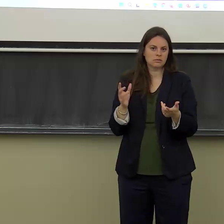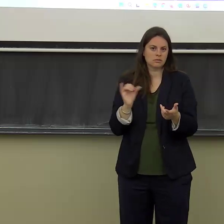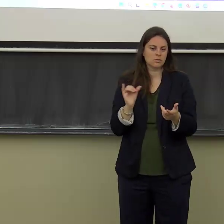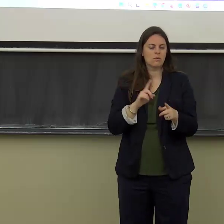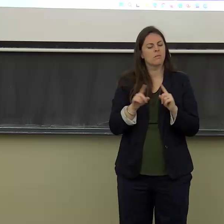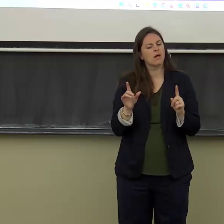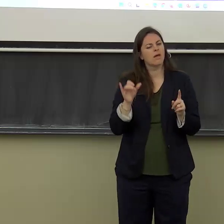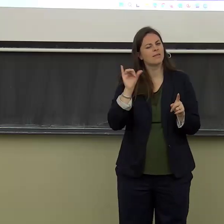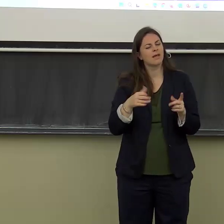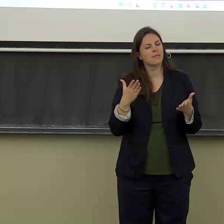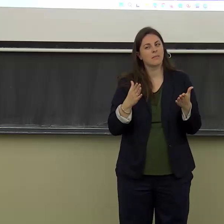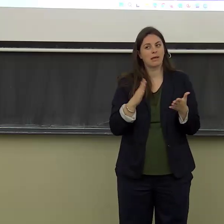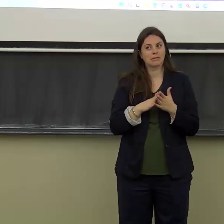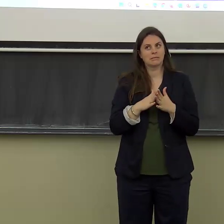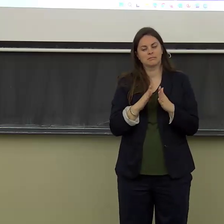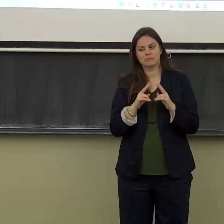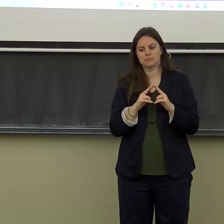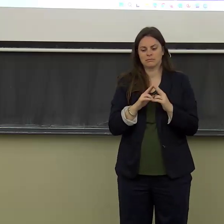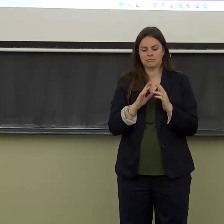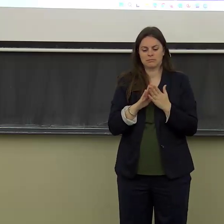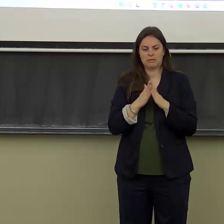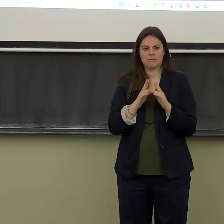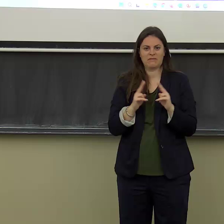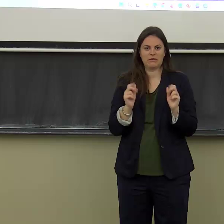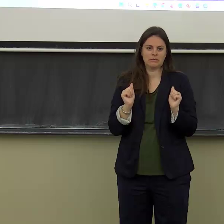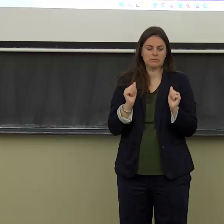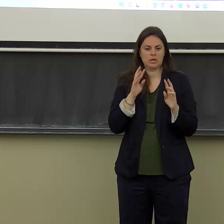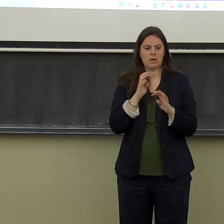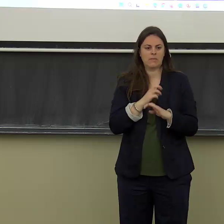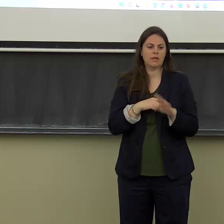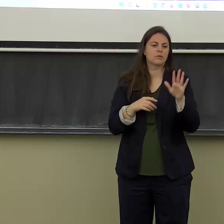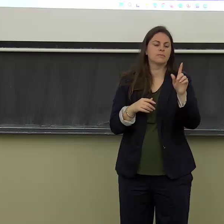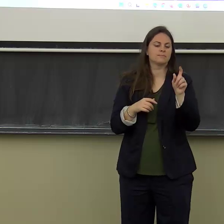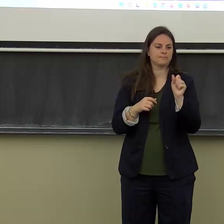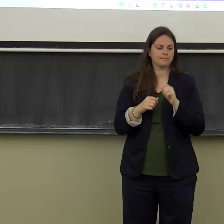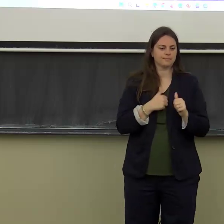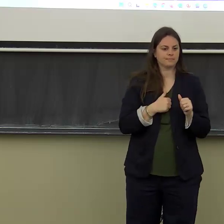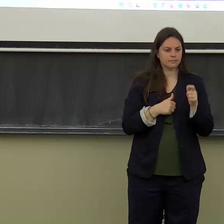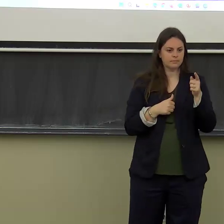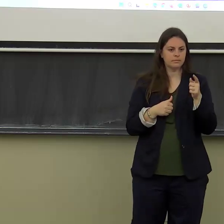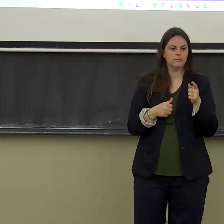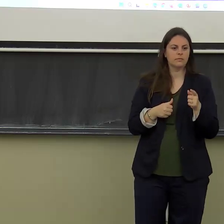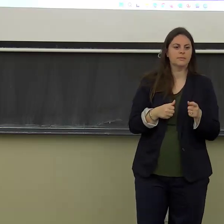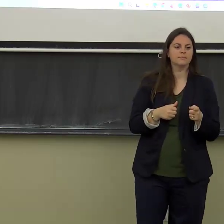But that may be a very yeah, go ahead, Jean, or oh, sorry, yeah.